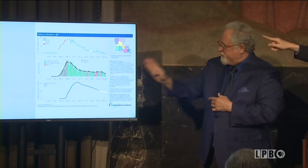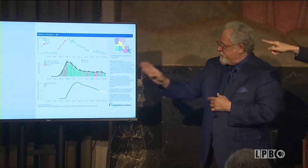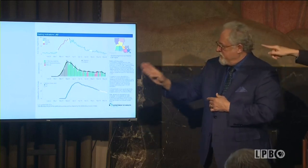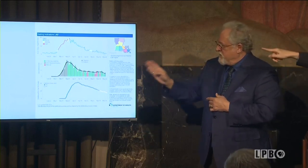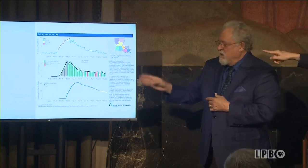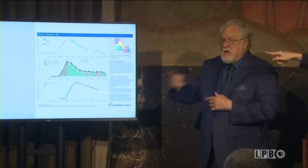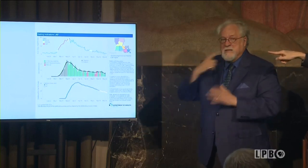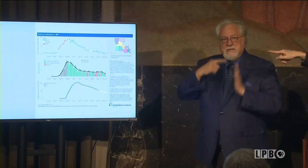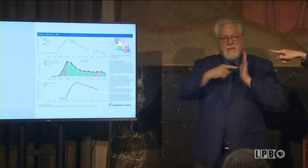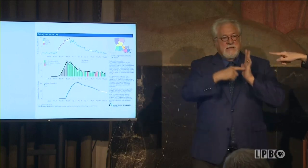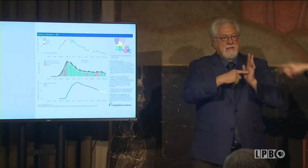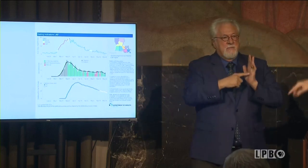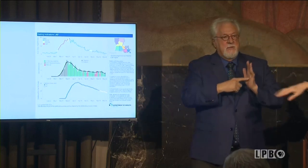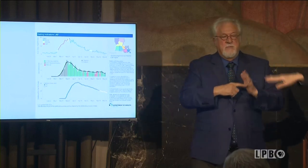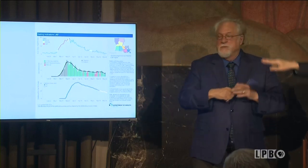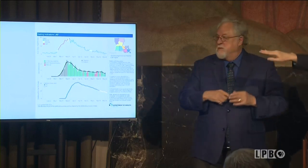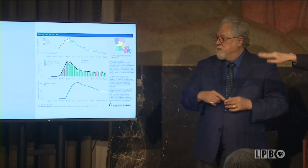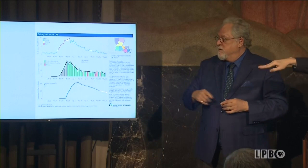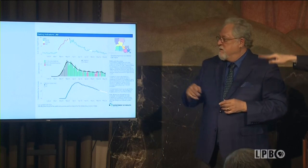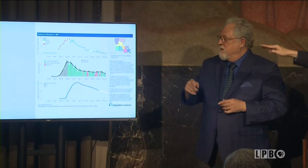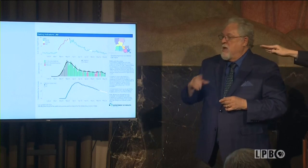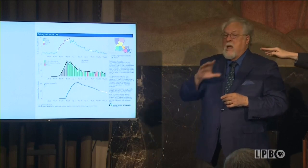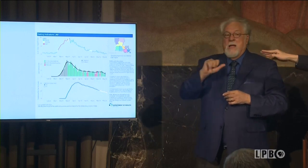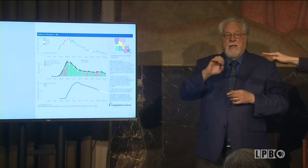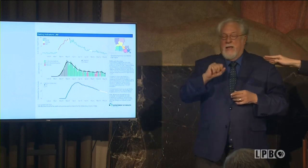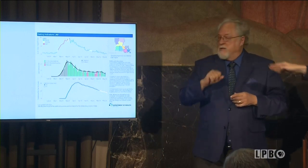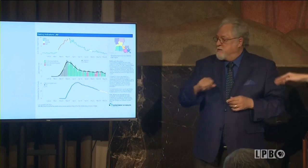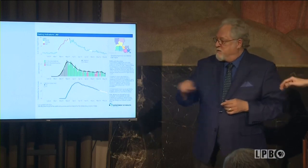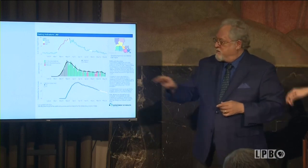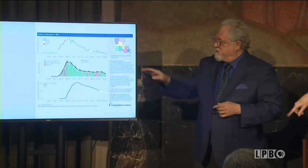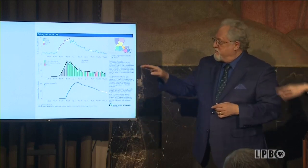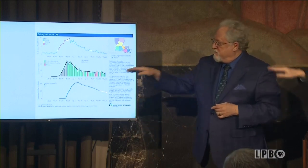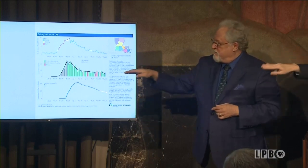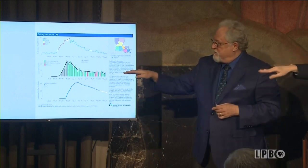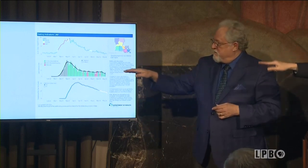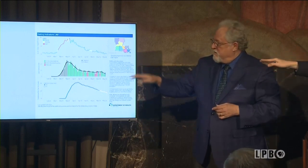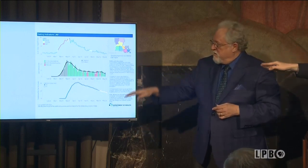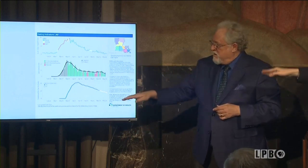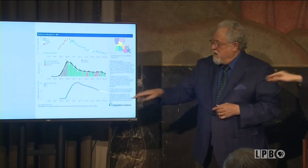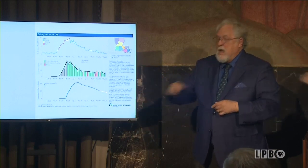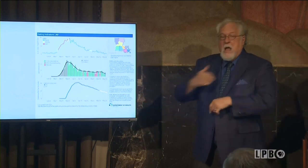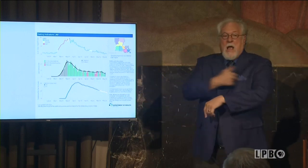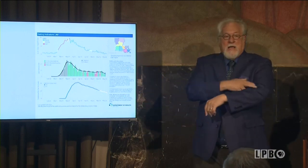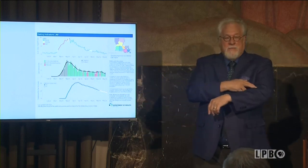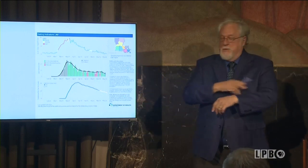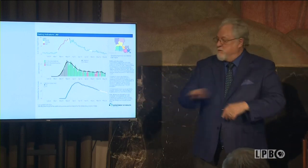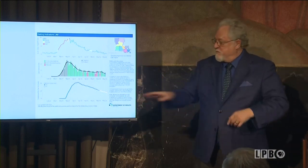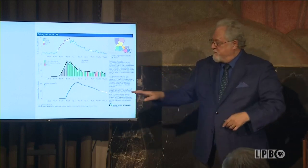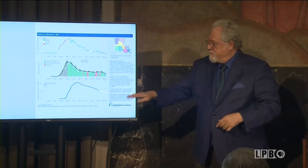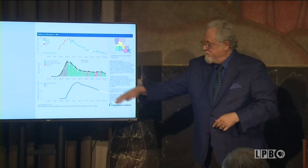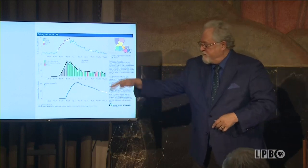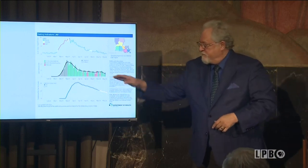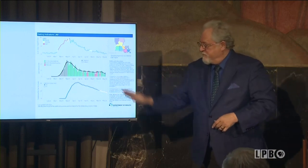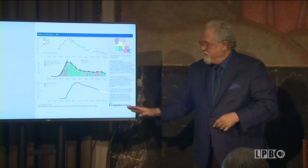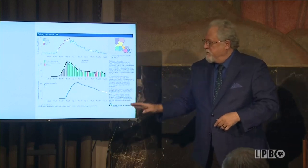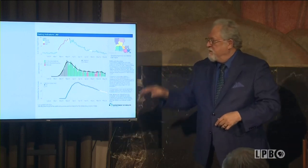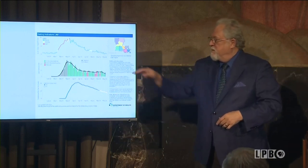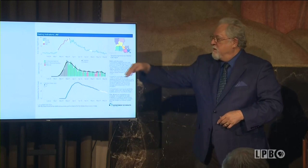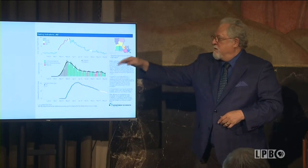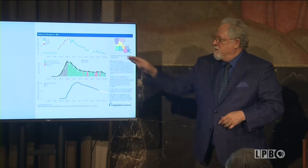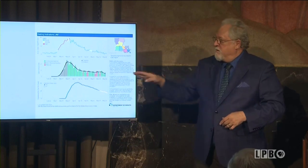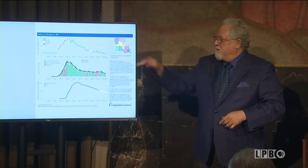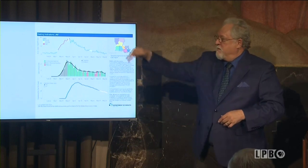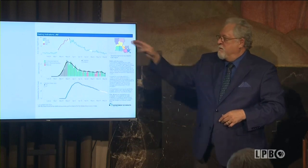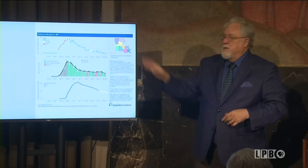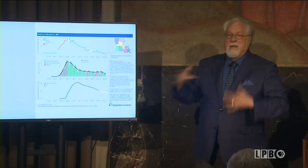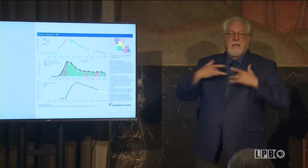that the symptoms on that curve at the top, cases on that curve in the middle, and hospitalizations on that curve at the bottom are